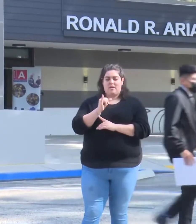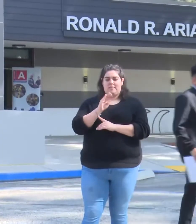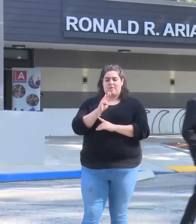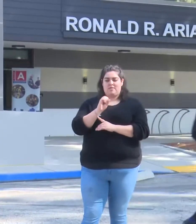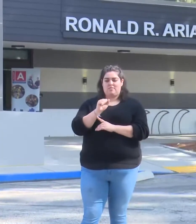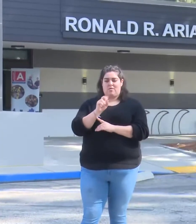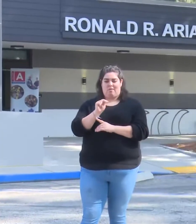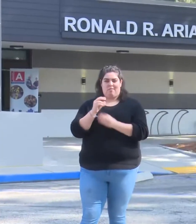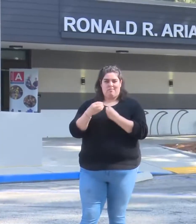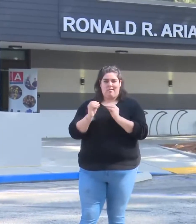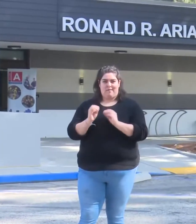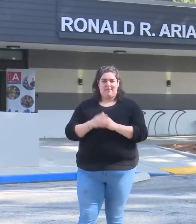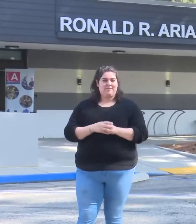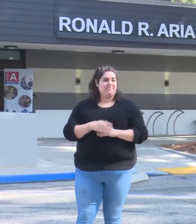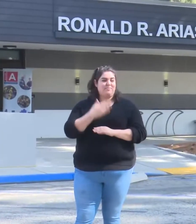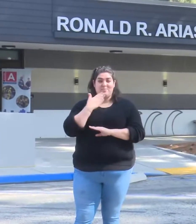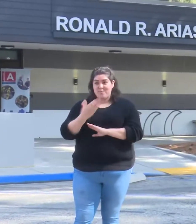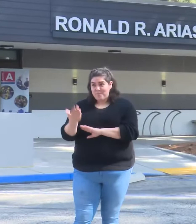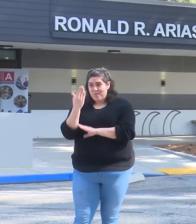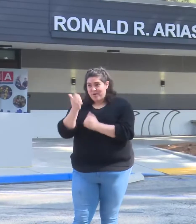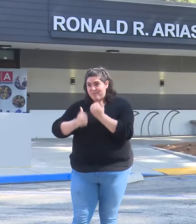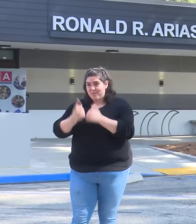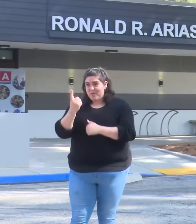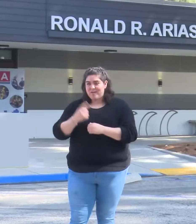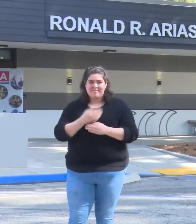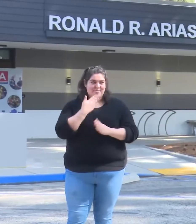you. Good morning, everyone.